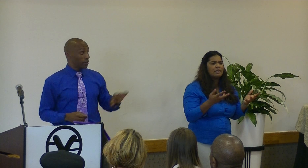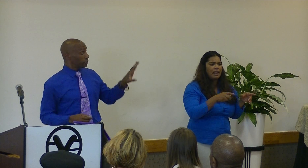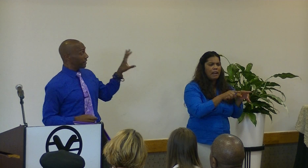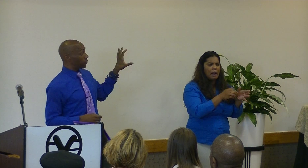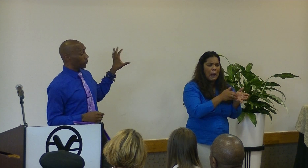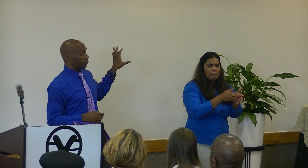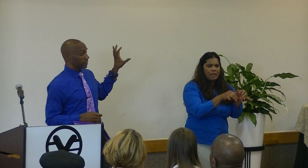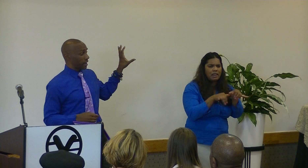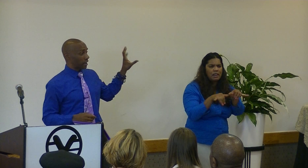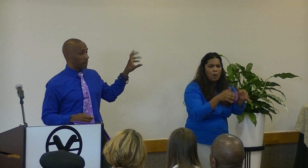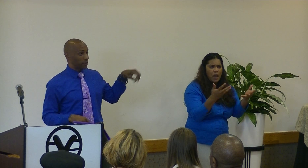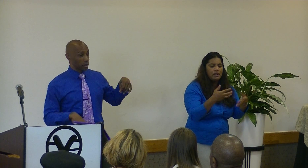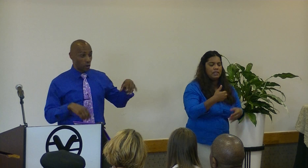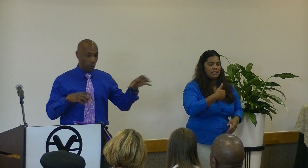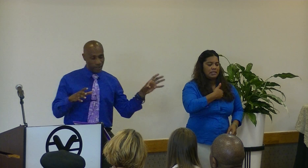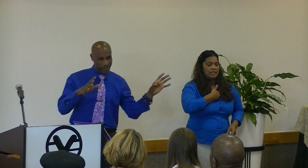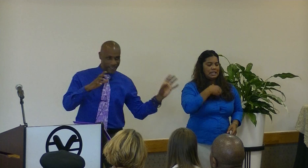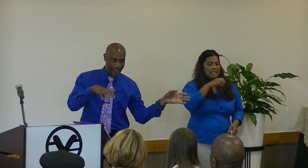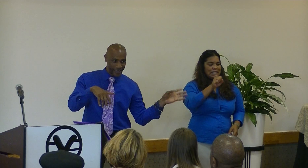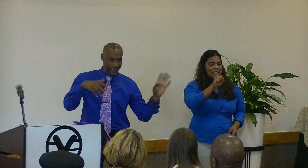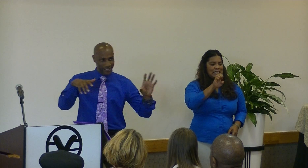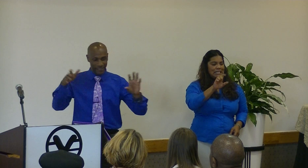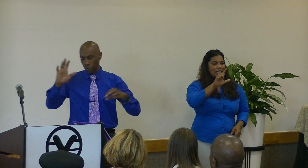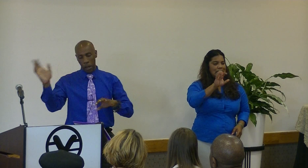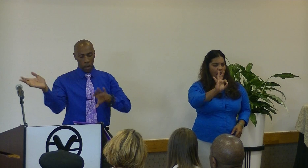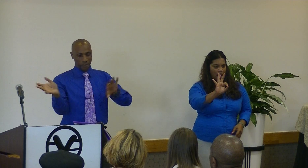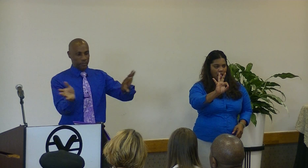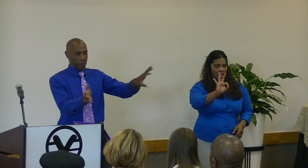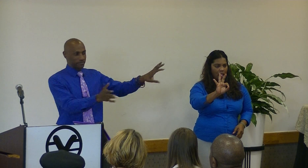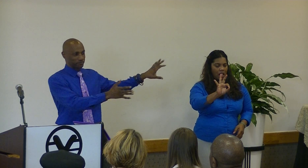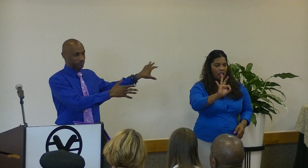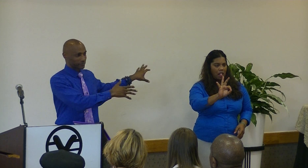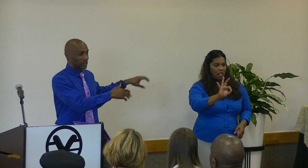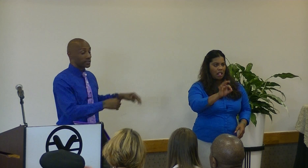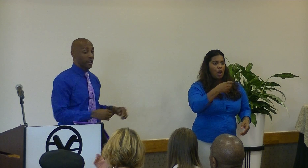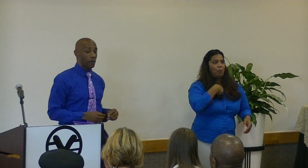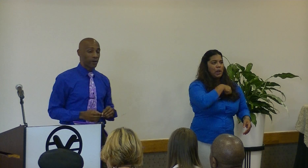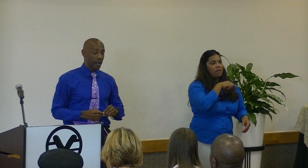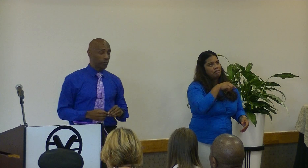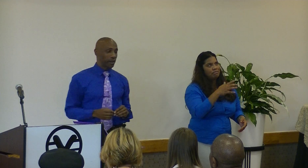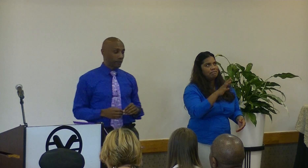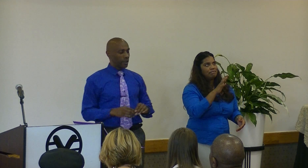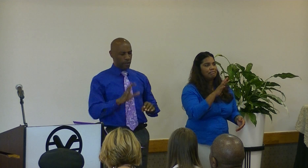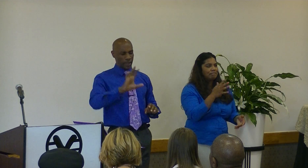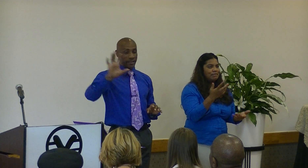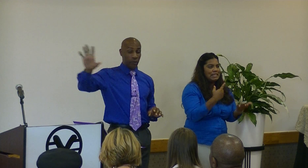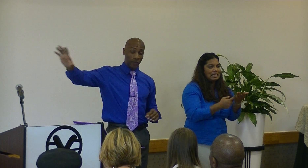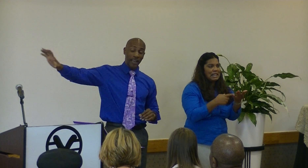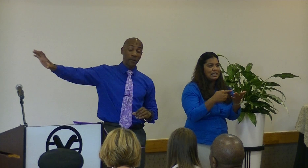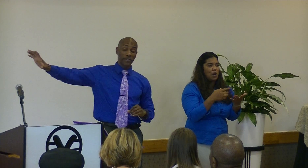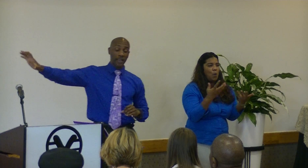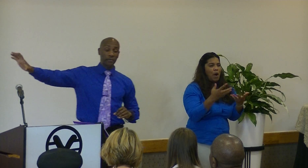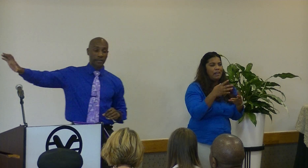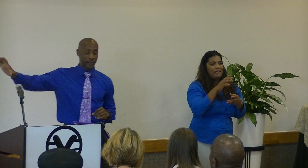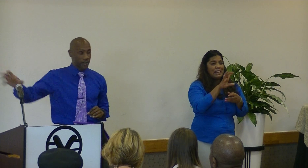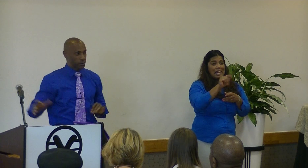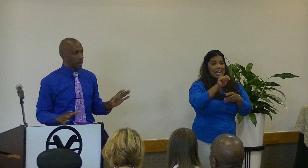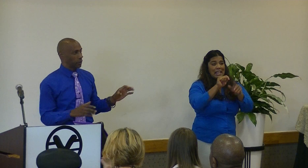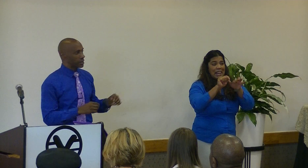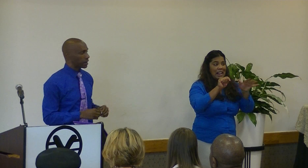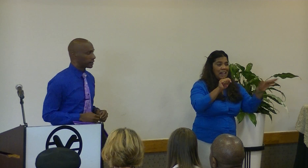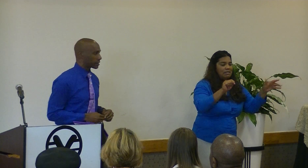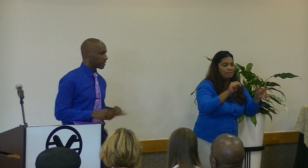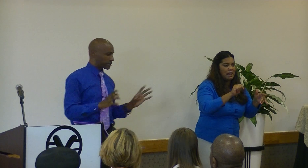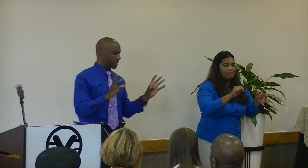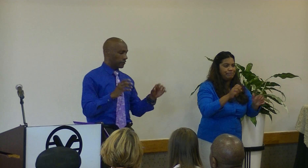Self. So I know today we were going to talk about what is the it in the Today we're going to, and like I said, we're going to end up in the same destination,